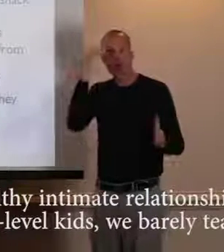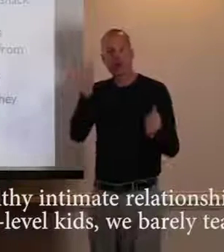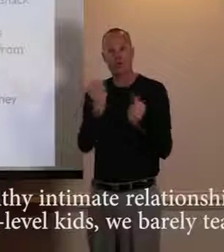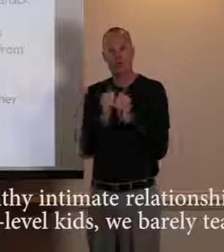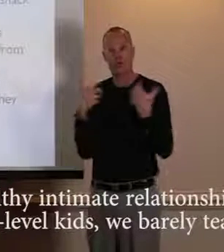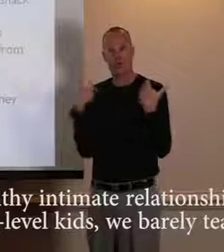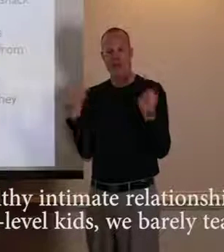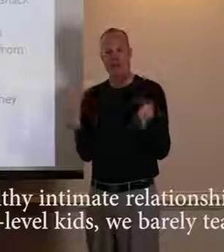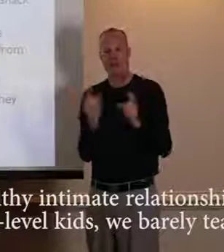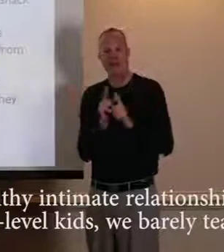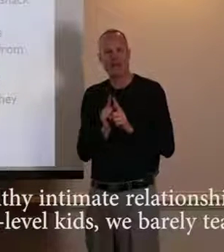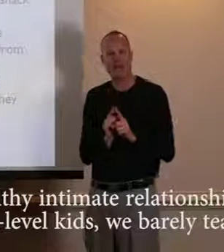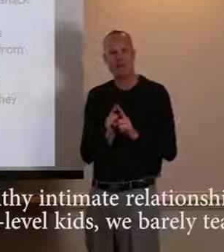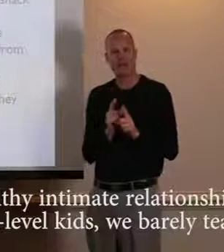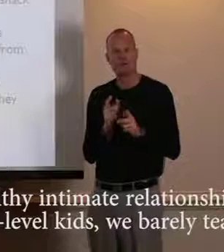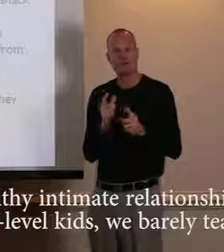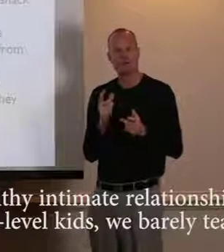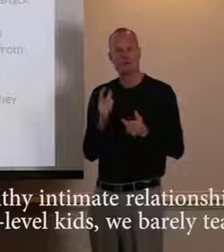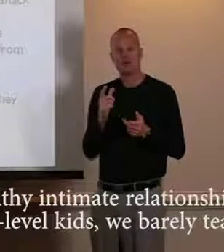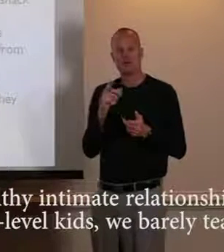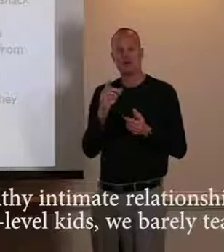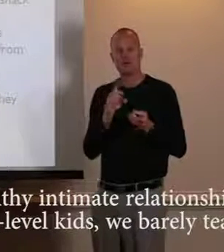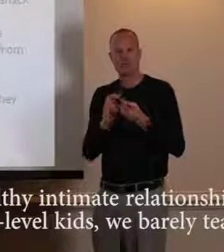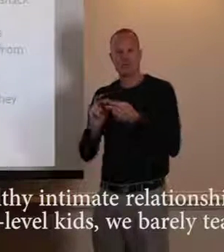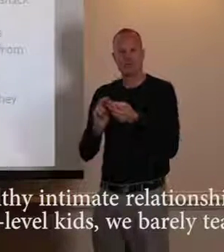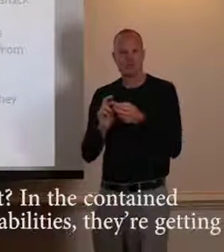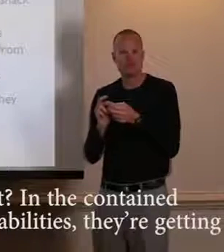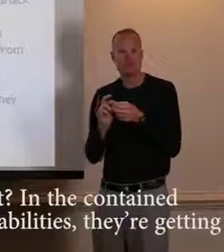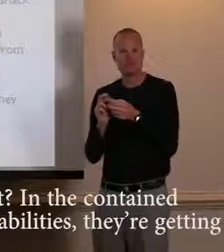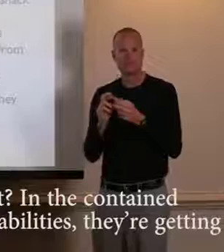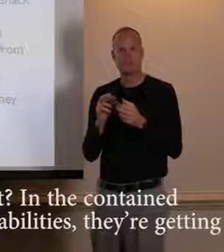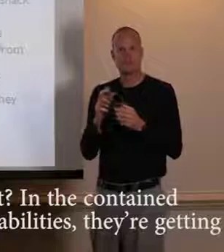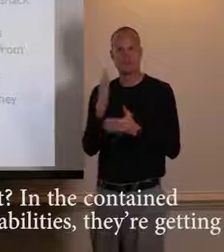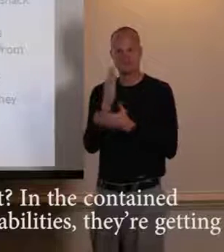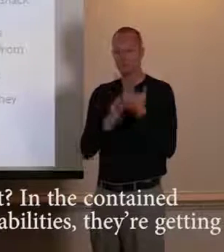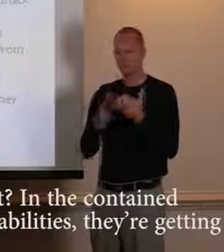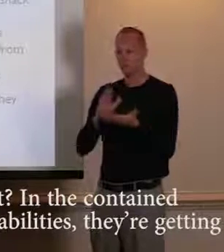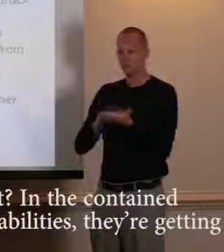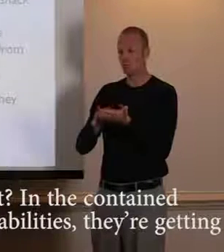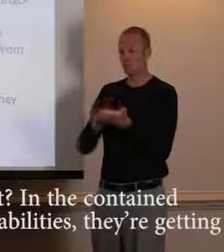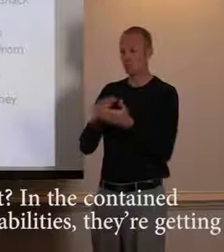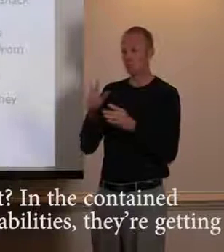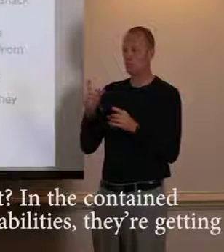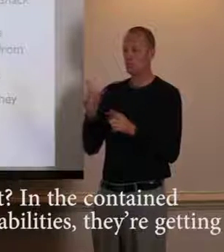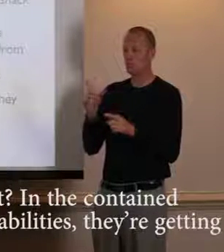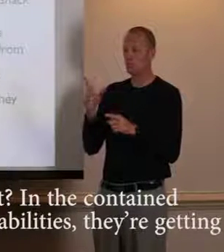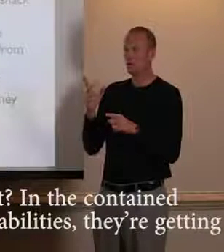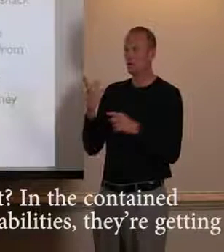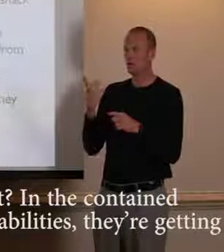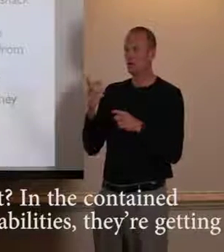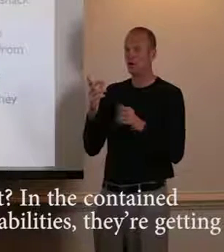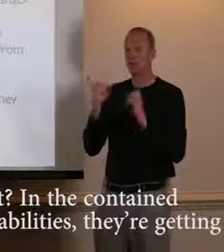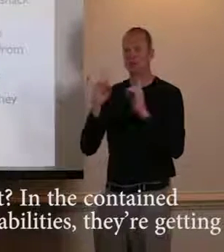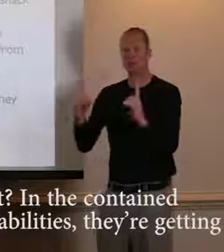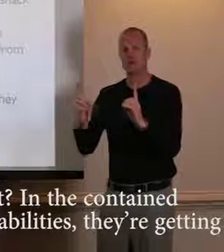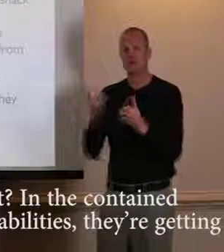our schools, for just the on-level kids, we barely teach them any kind of sex ed, right? In the contained classrooms with